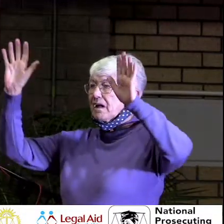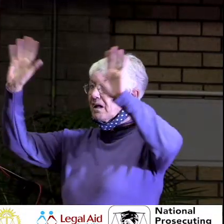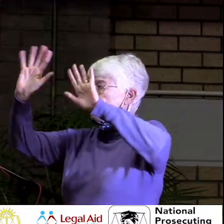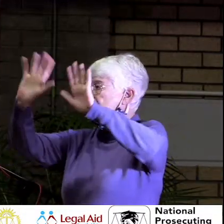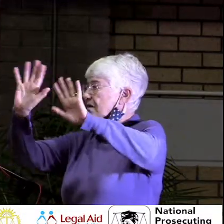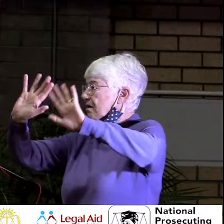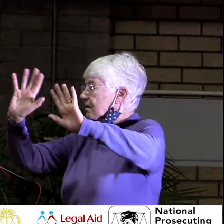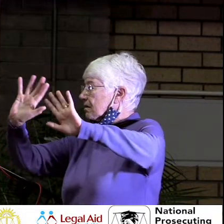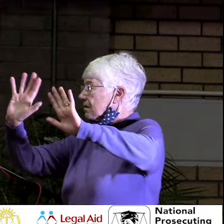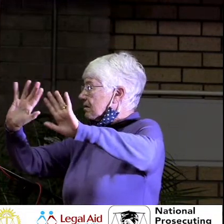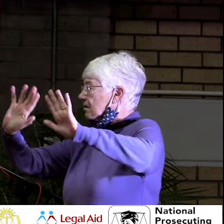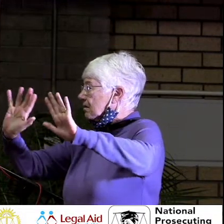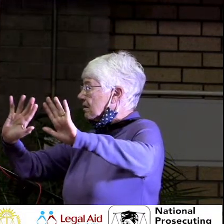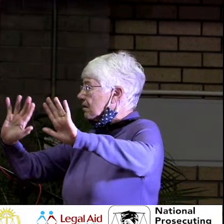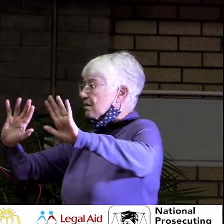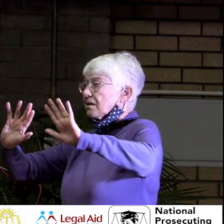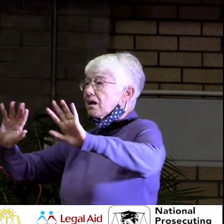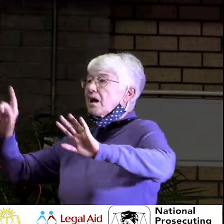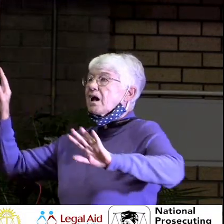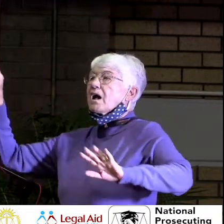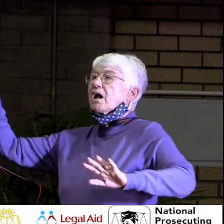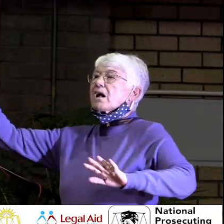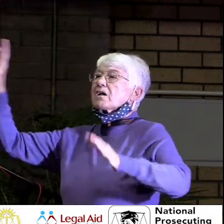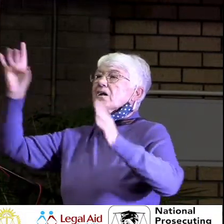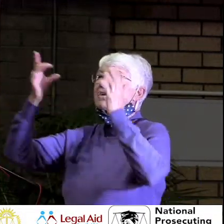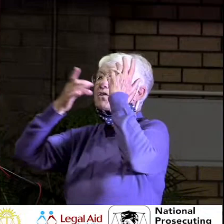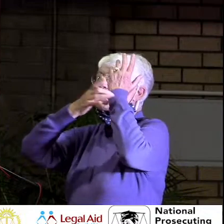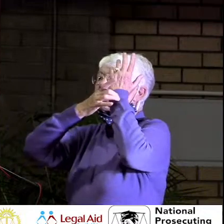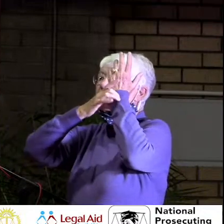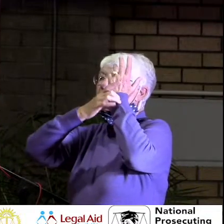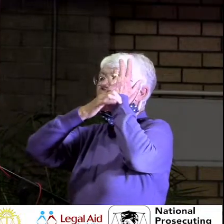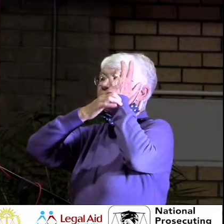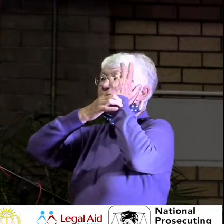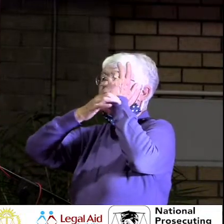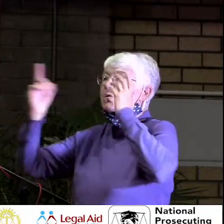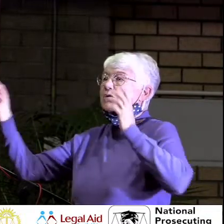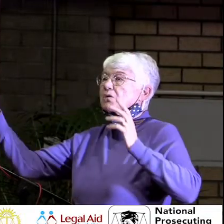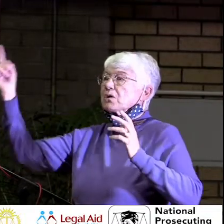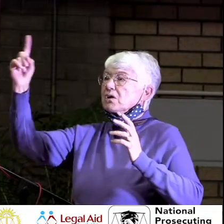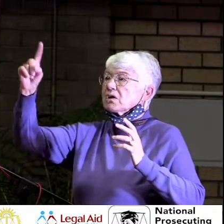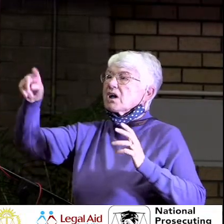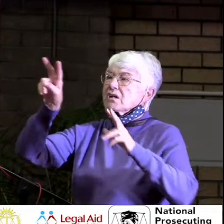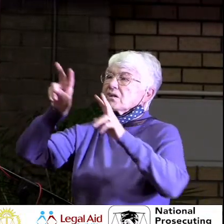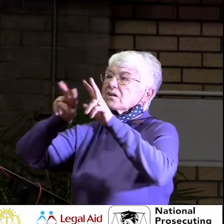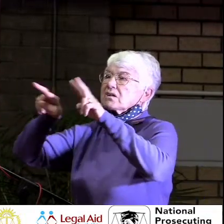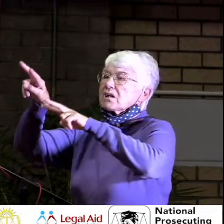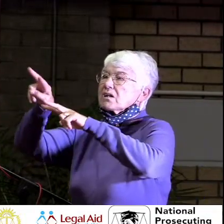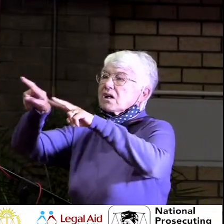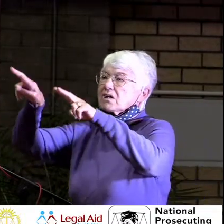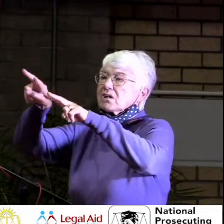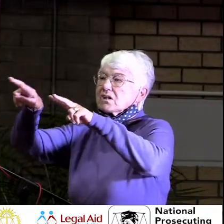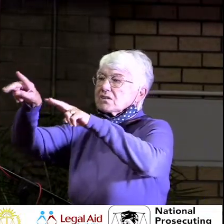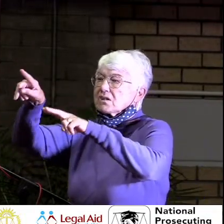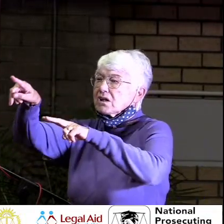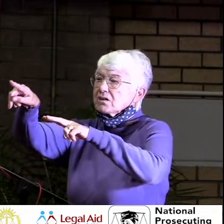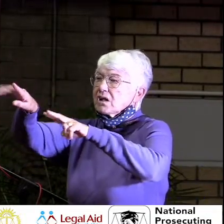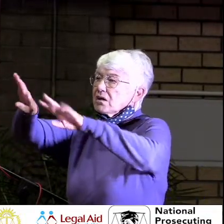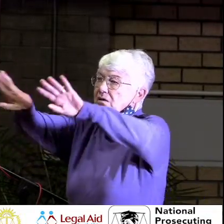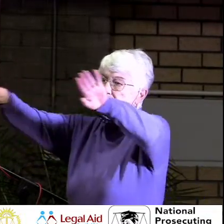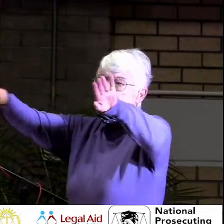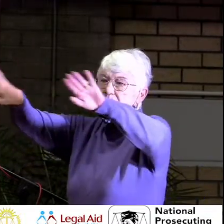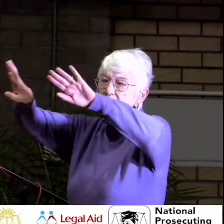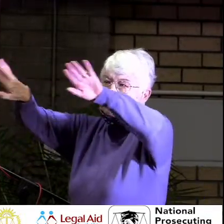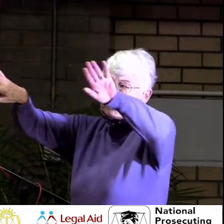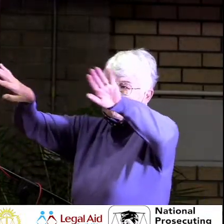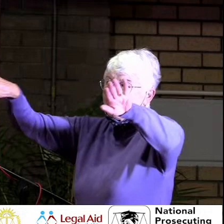lady from health who's a doctor. There's a doctor. So please settle down. The doctor who is here